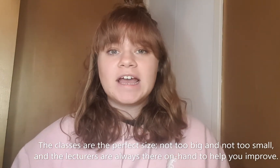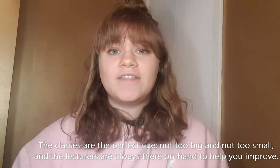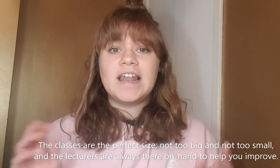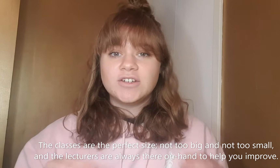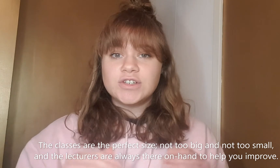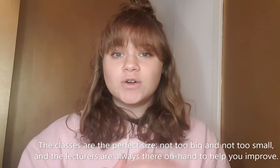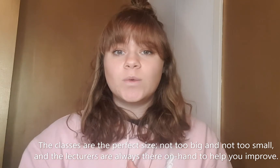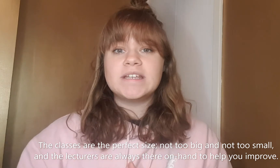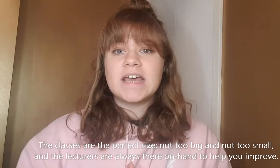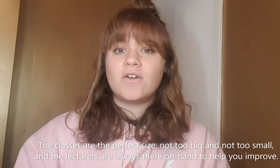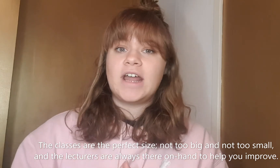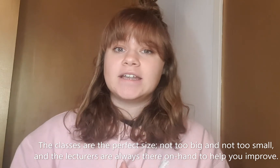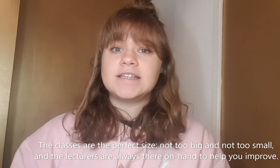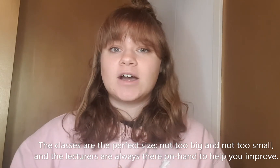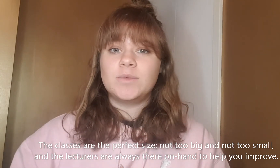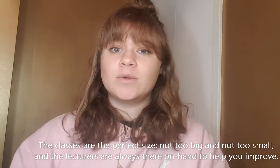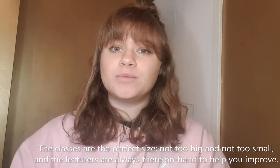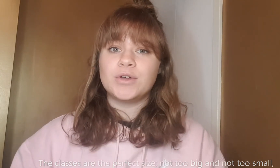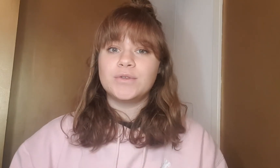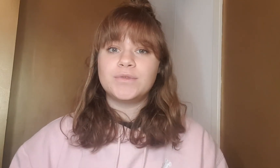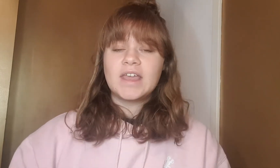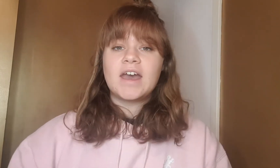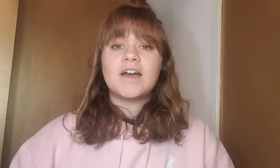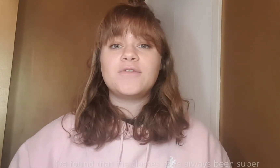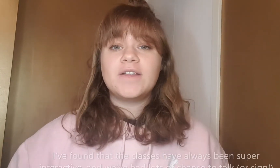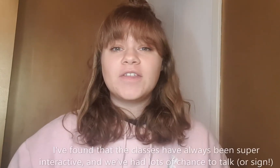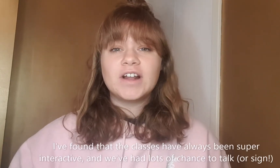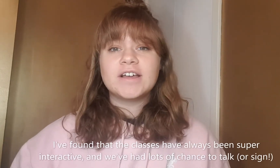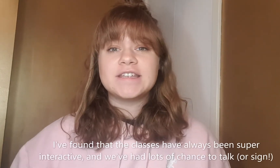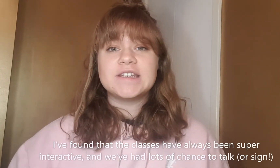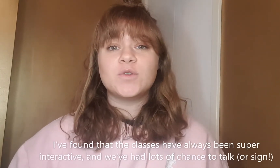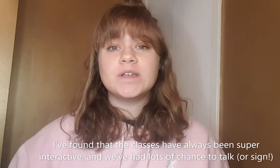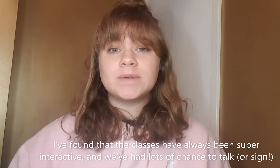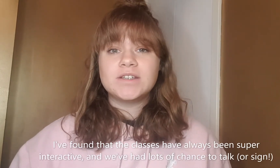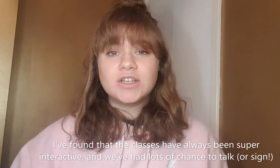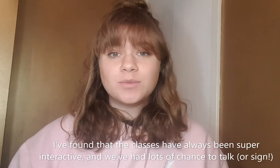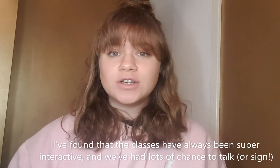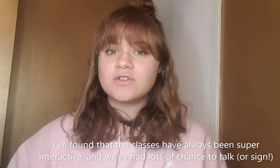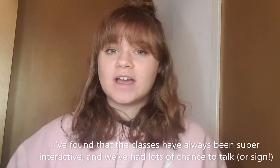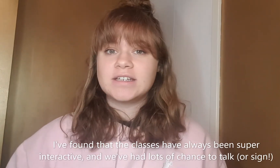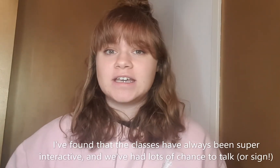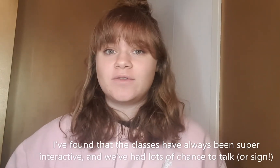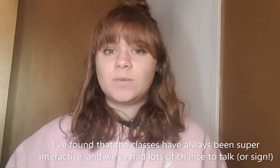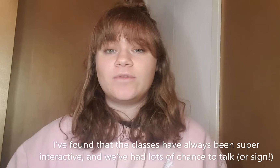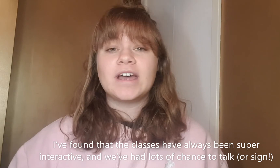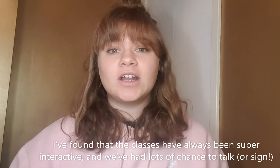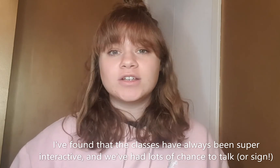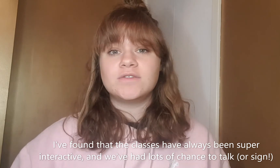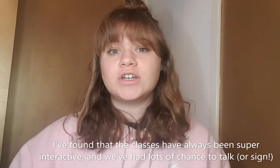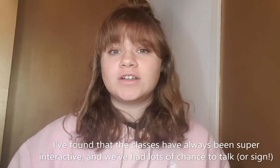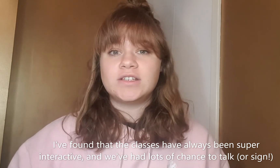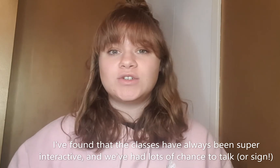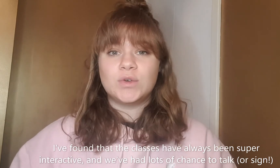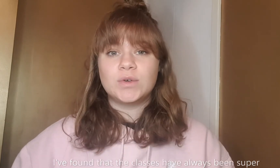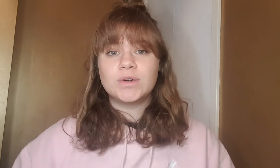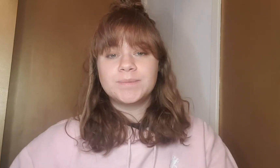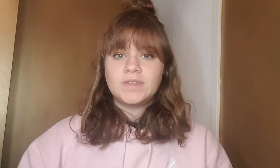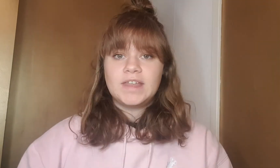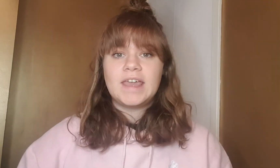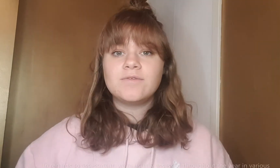the lecturers are always there on hand to help you improve. I found that the classes have always been super interactive and we've had lots of chance to talk. In